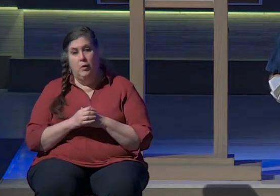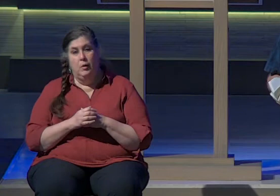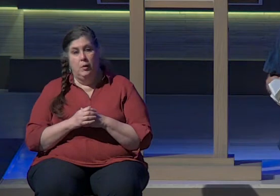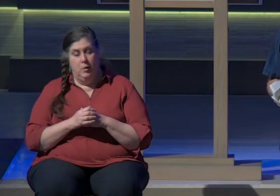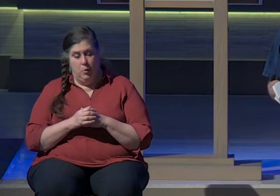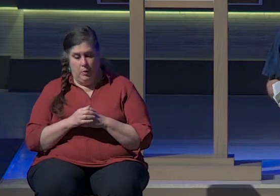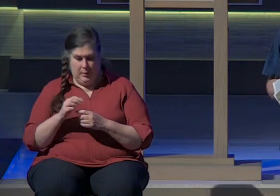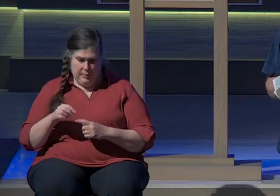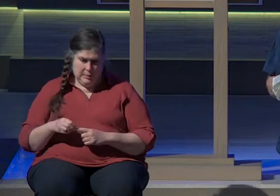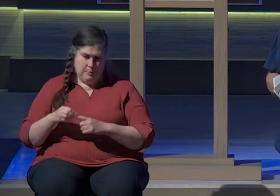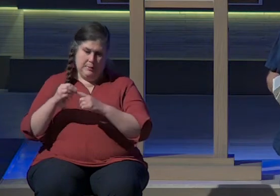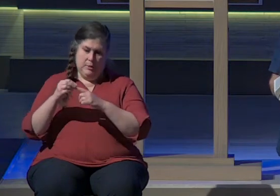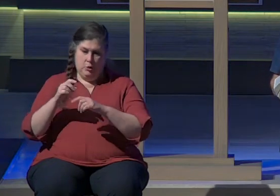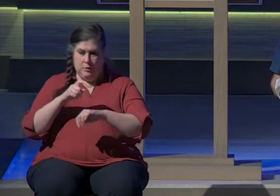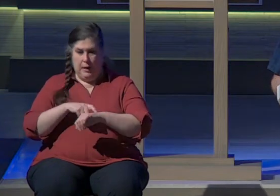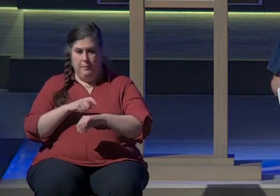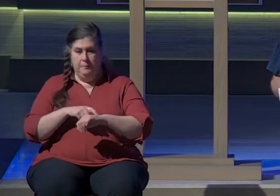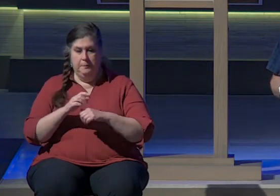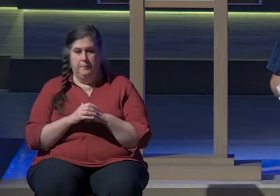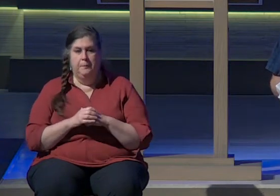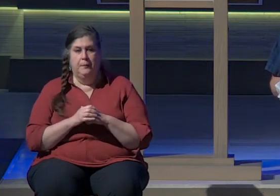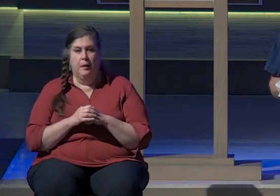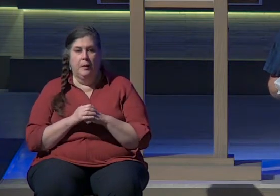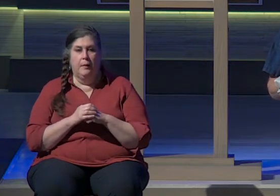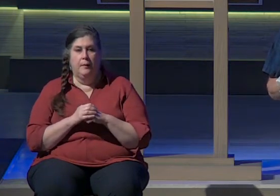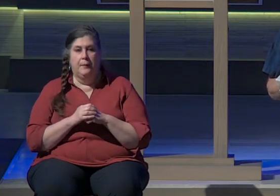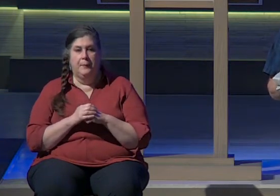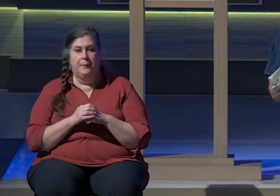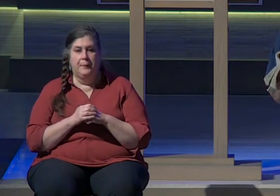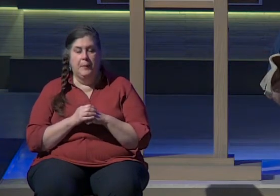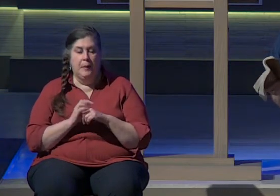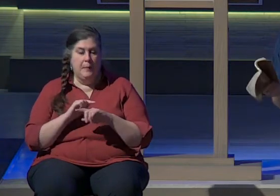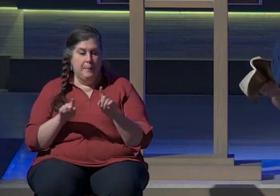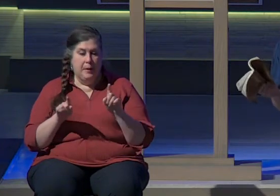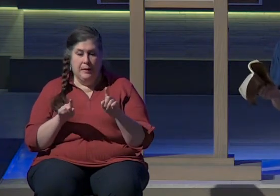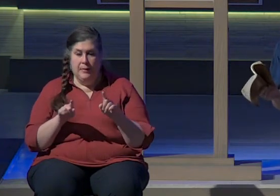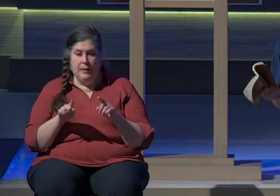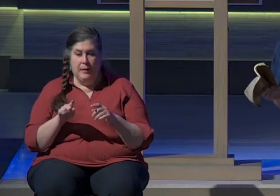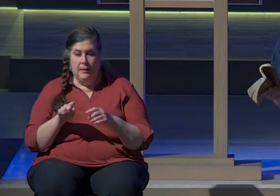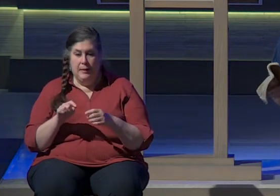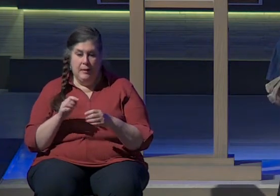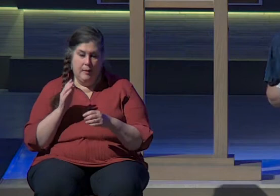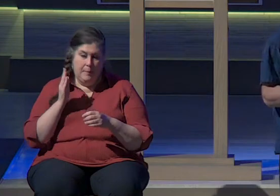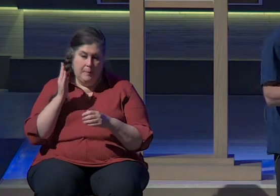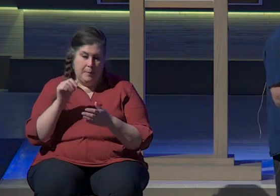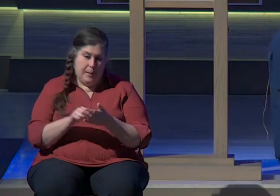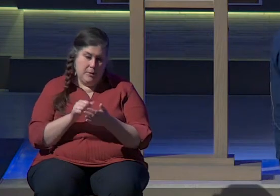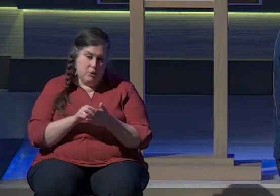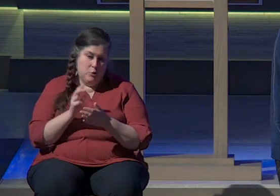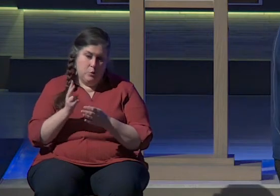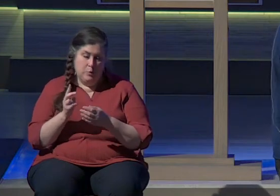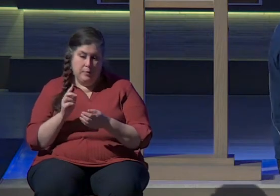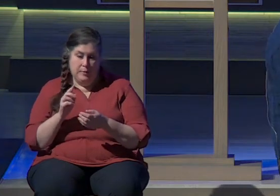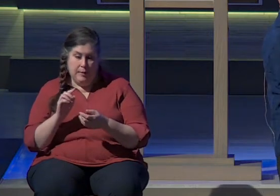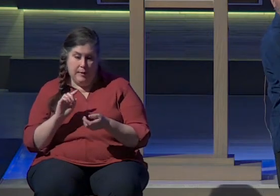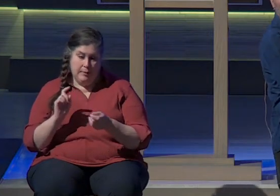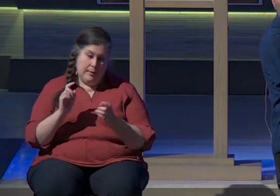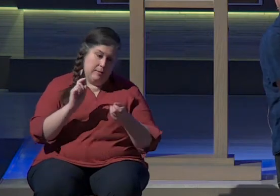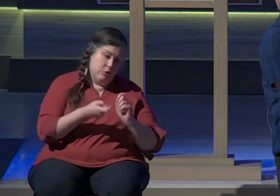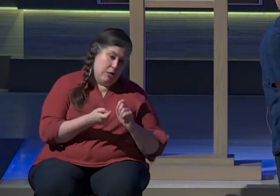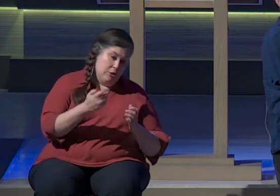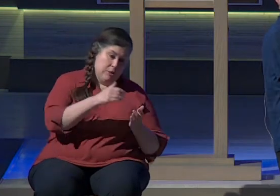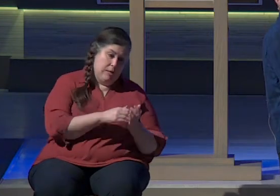this particular little moment of need happens to be. But in just another page or two, they're going to find themselves back